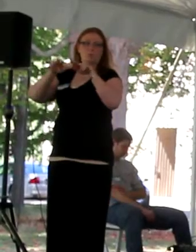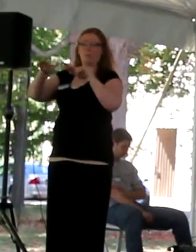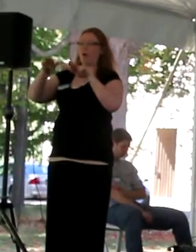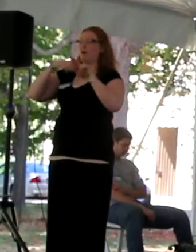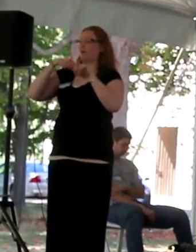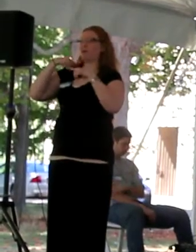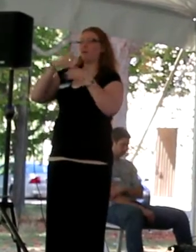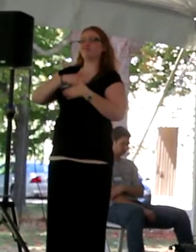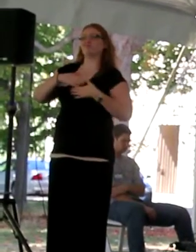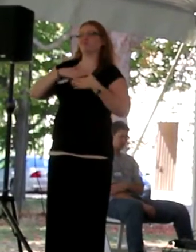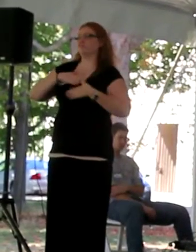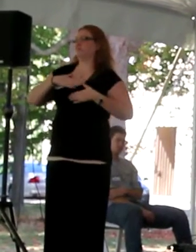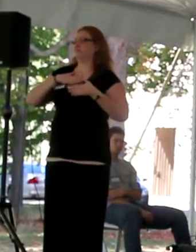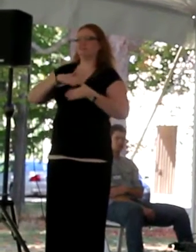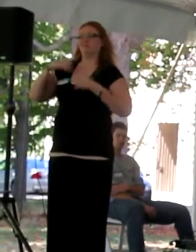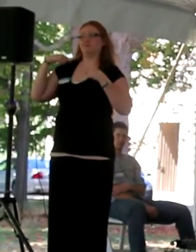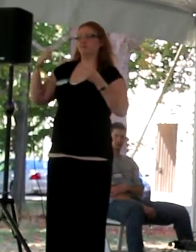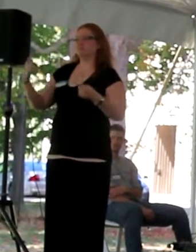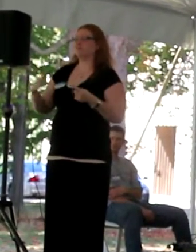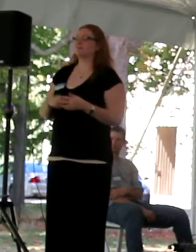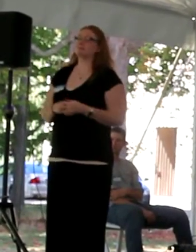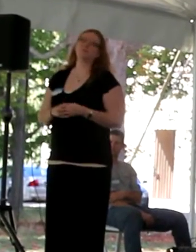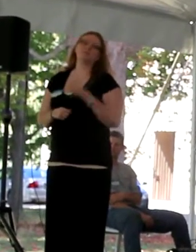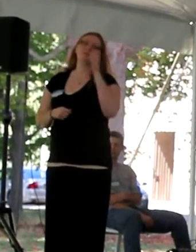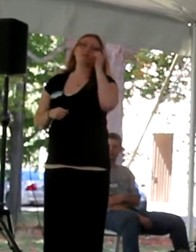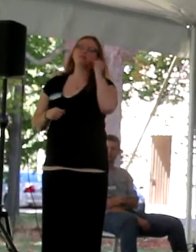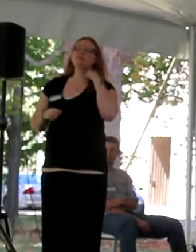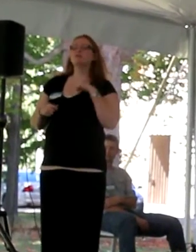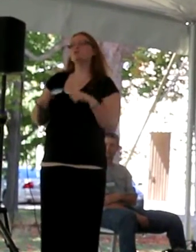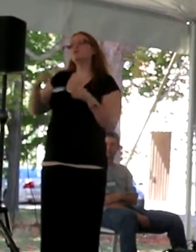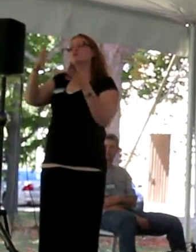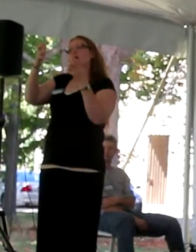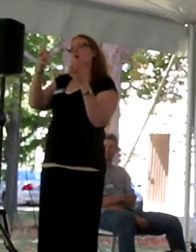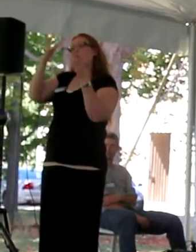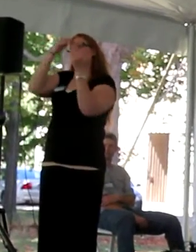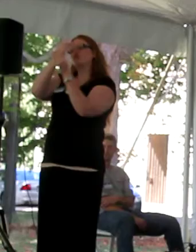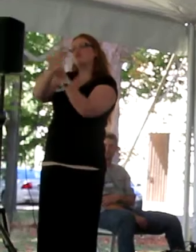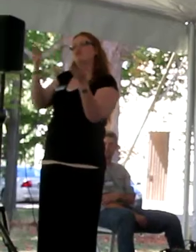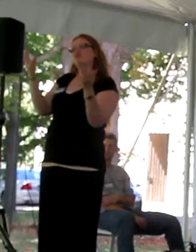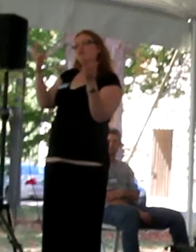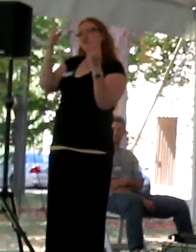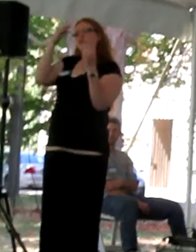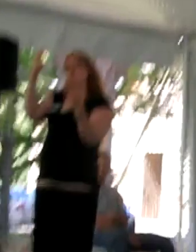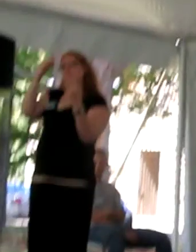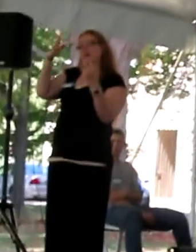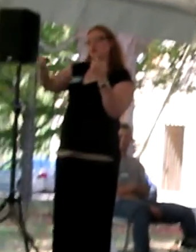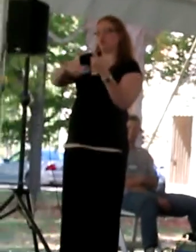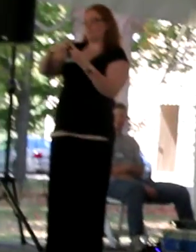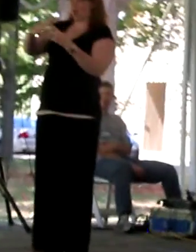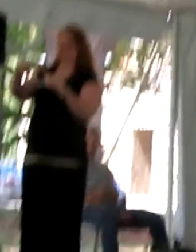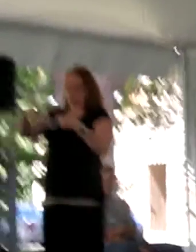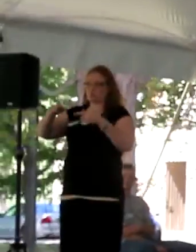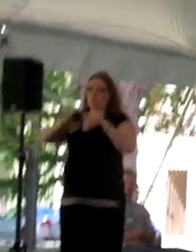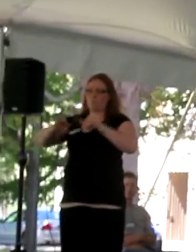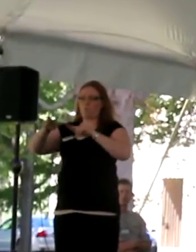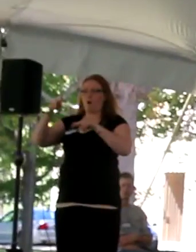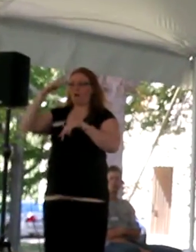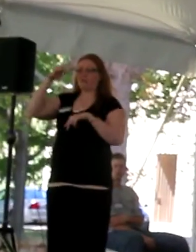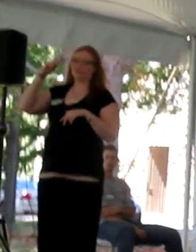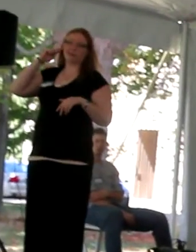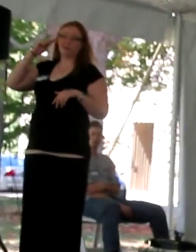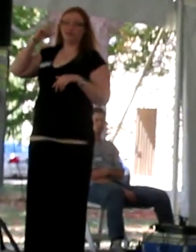a wonderful time ever since. I want to give you a little bit of information about the Walk4hearing and about